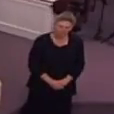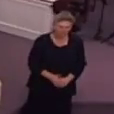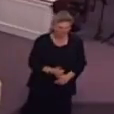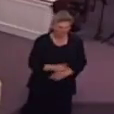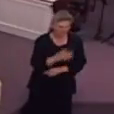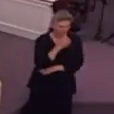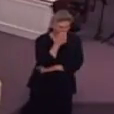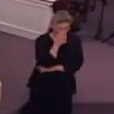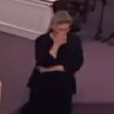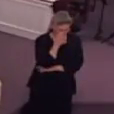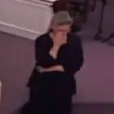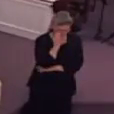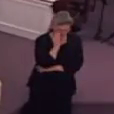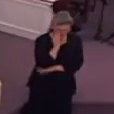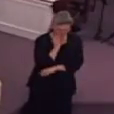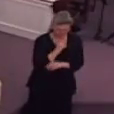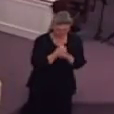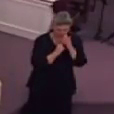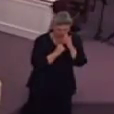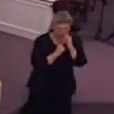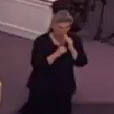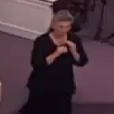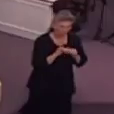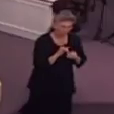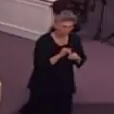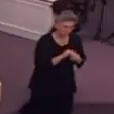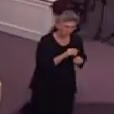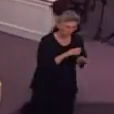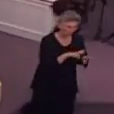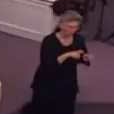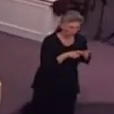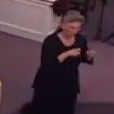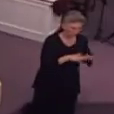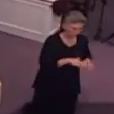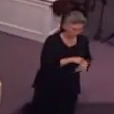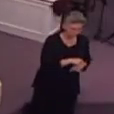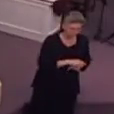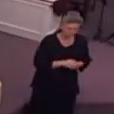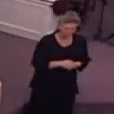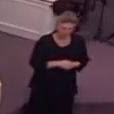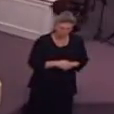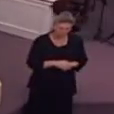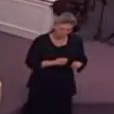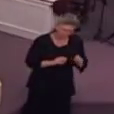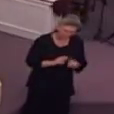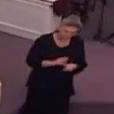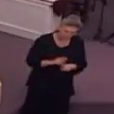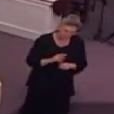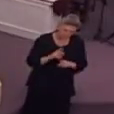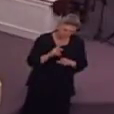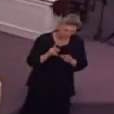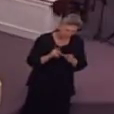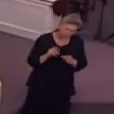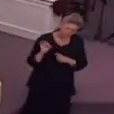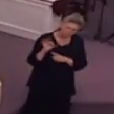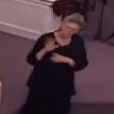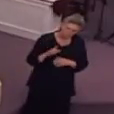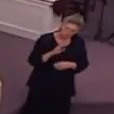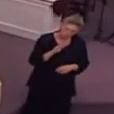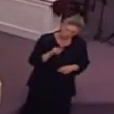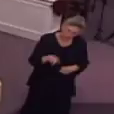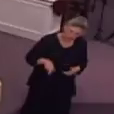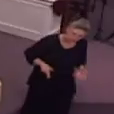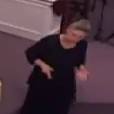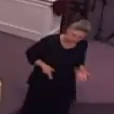wiping their eyes, including the diner operator. Began to ask the question, what kind of preacher are you?